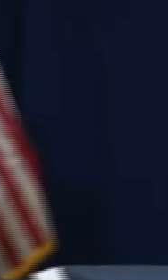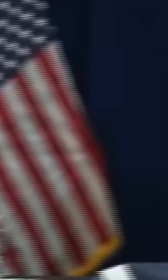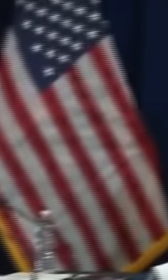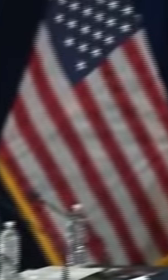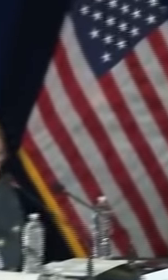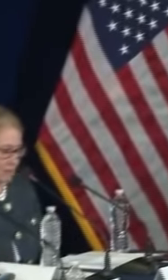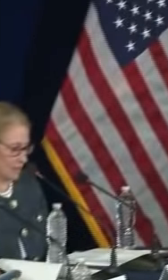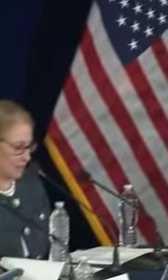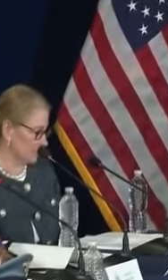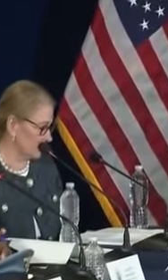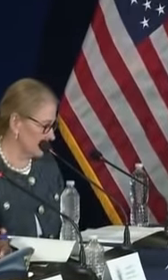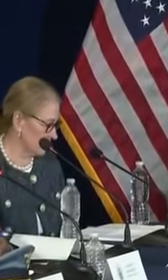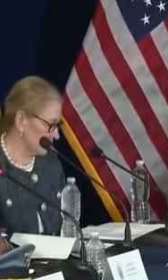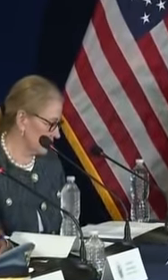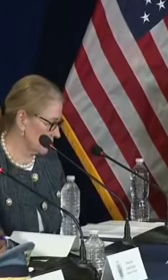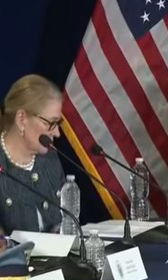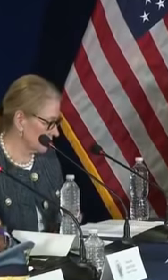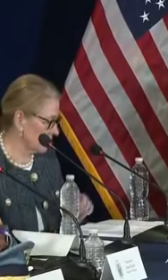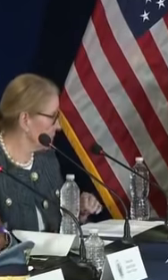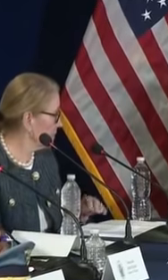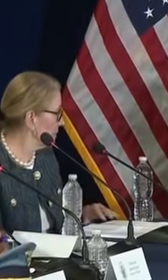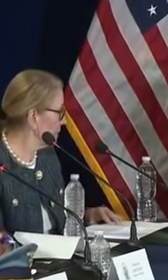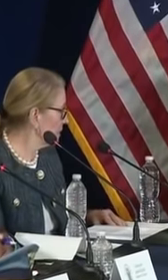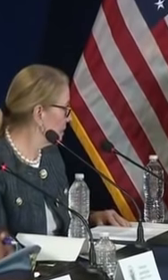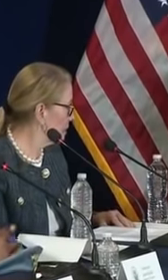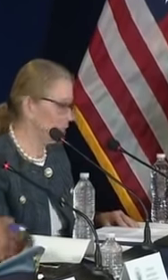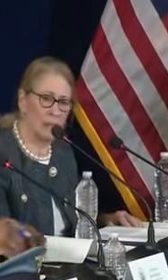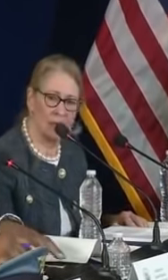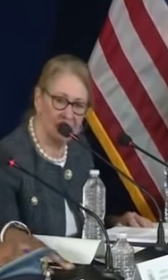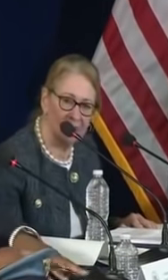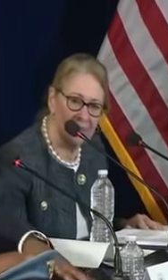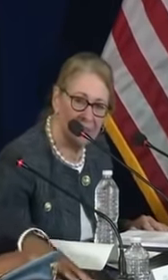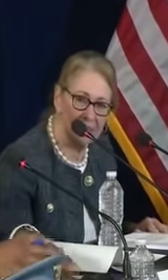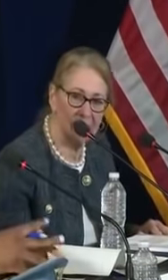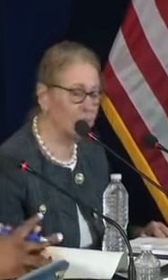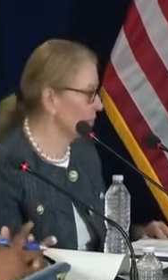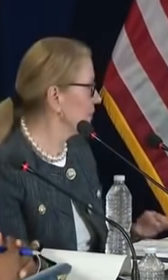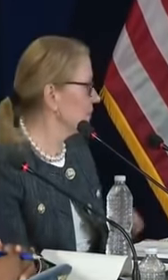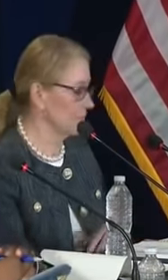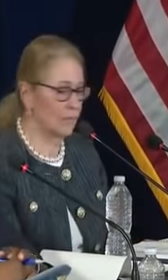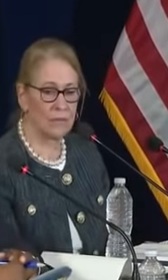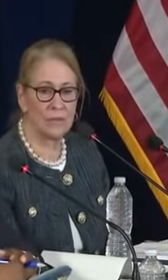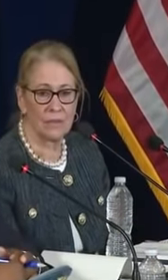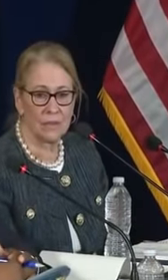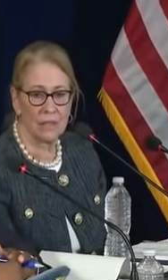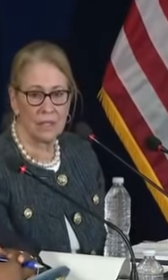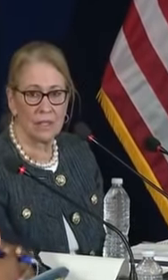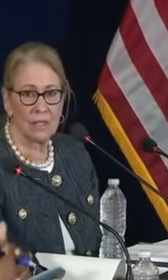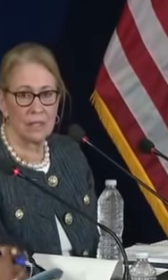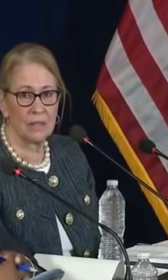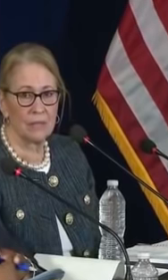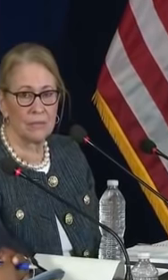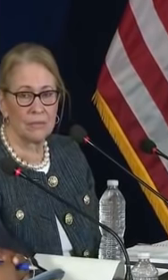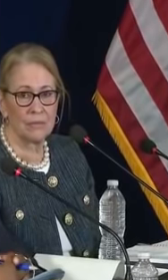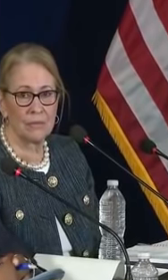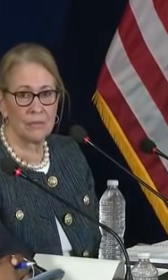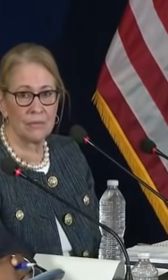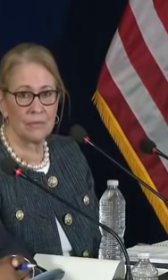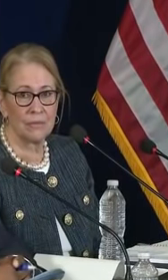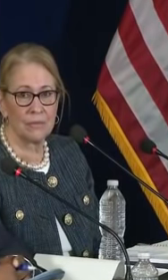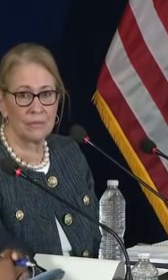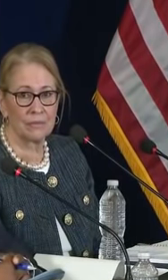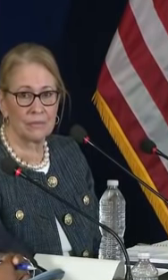preparation. There's certain communities, certain counties that don't have any, yes, I'm on. There's certain communities that don't have any effects of